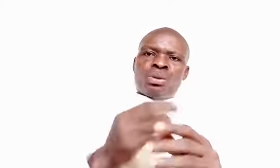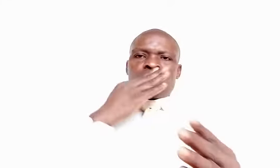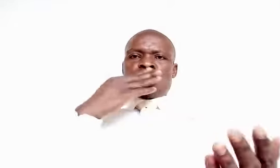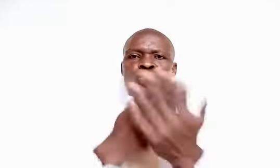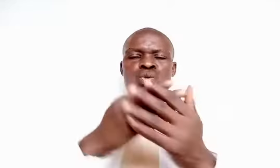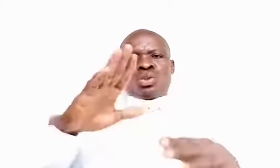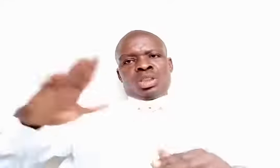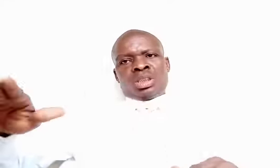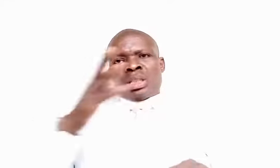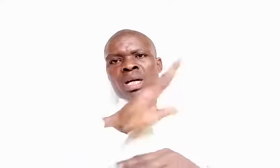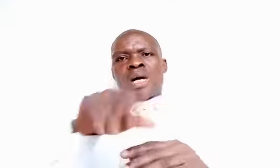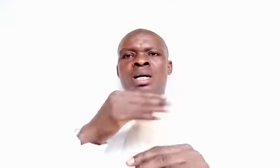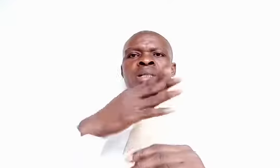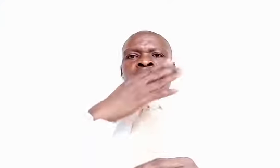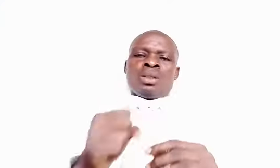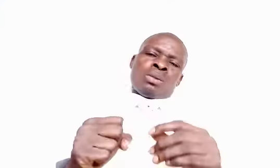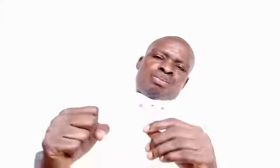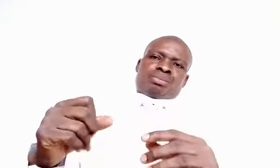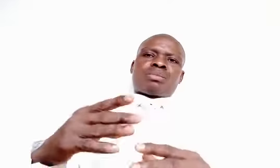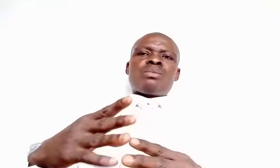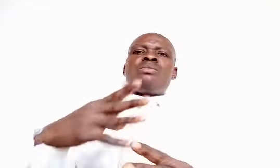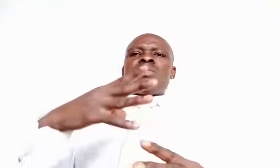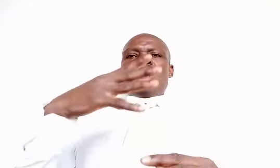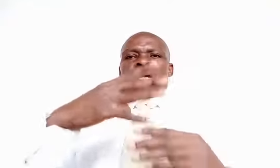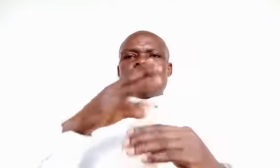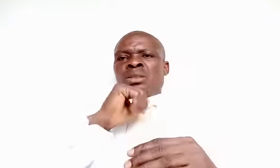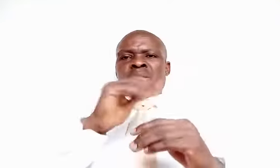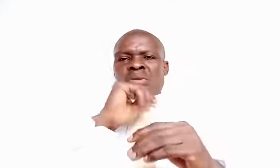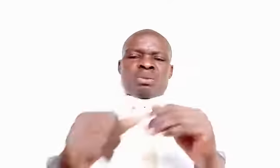people. Many who are not talented